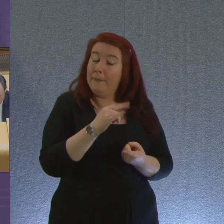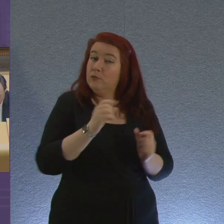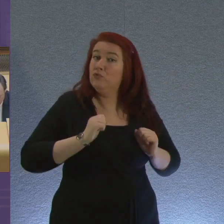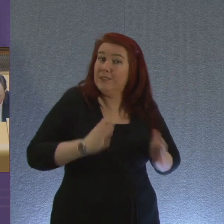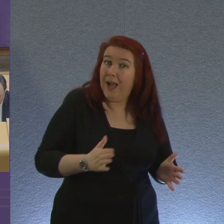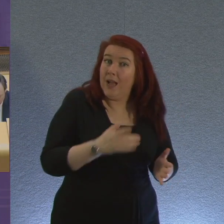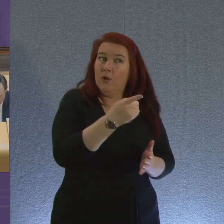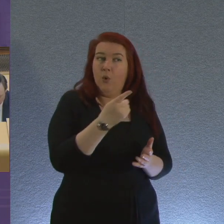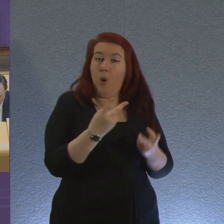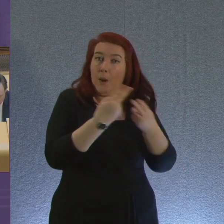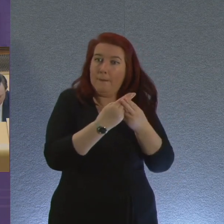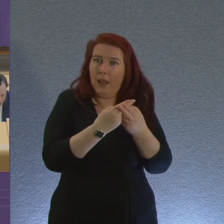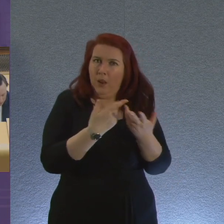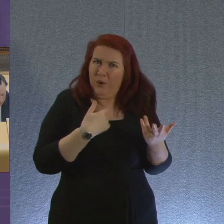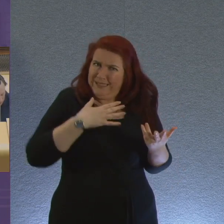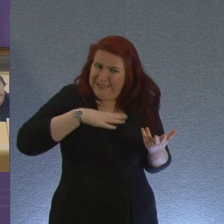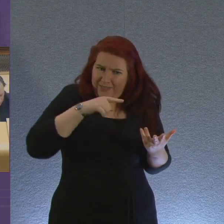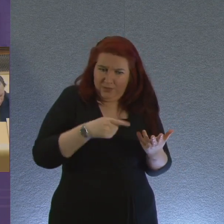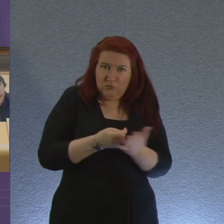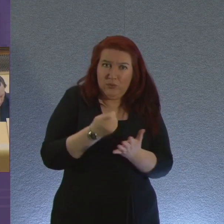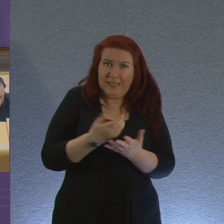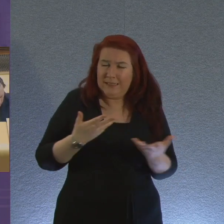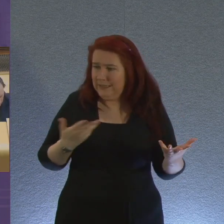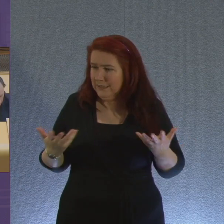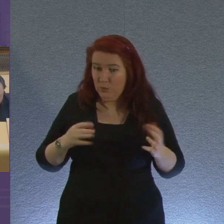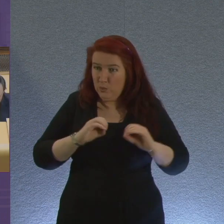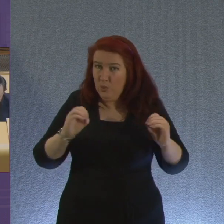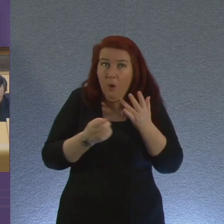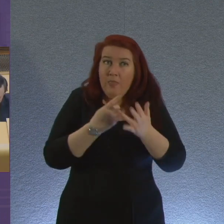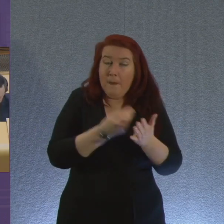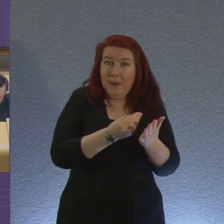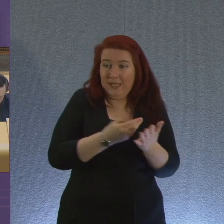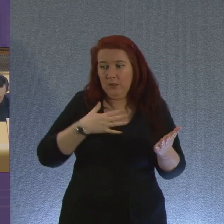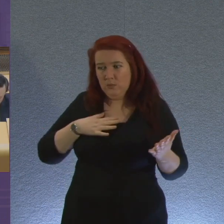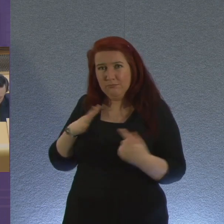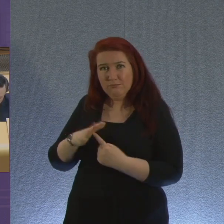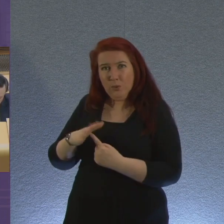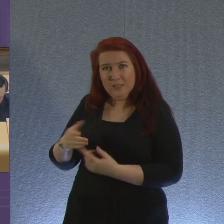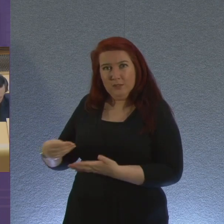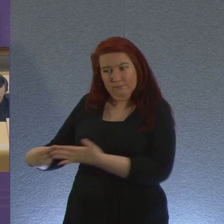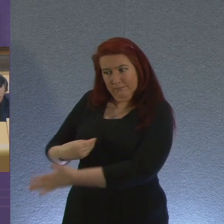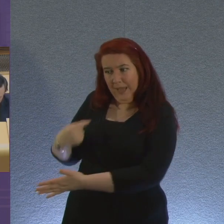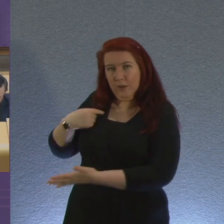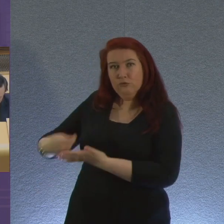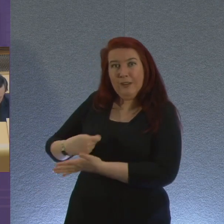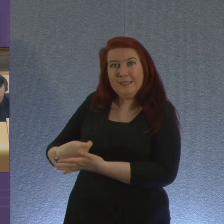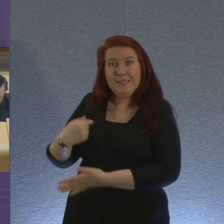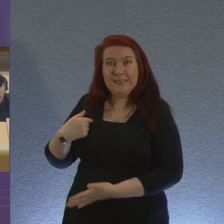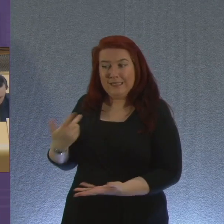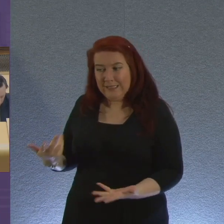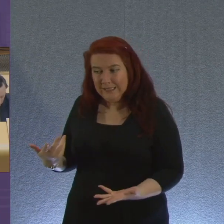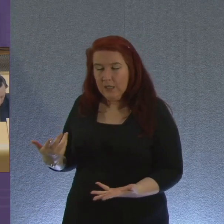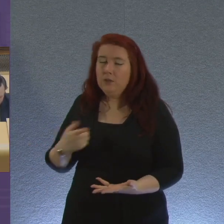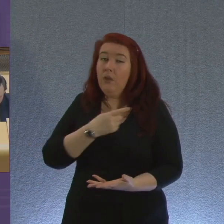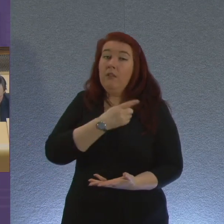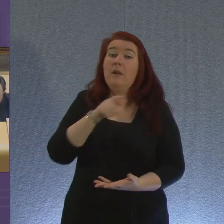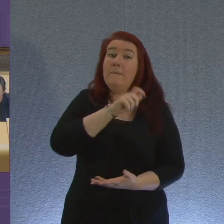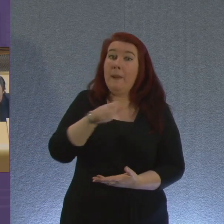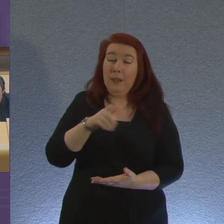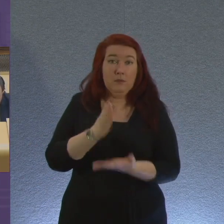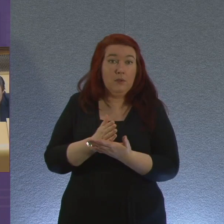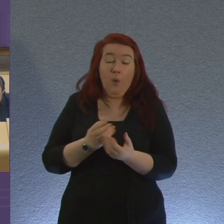well be their primary source of income in the absence of any form of private pension. For individuals in these categories, they could face